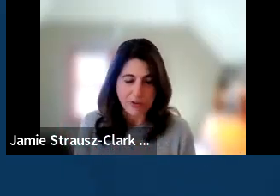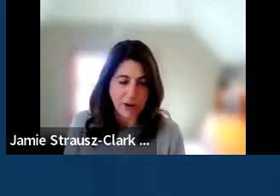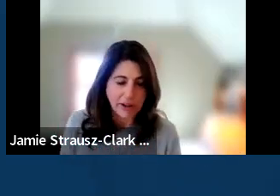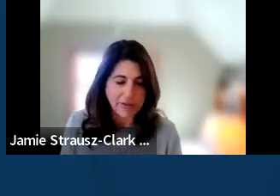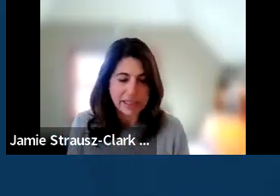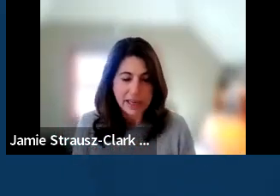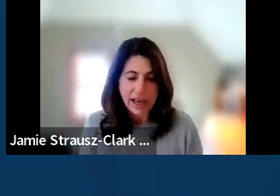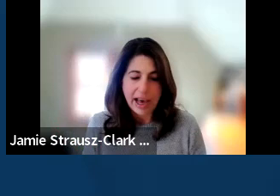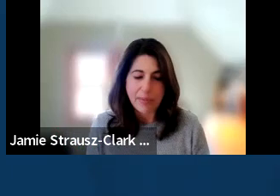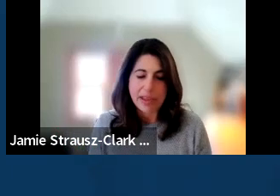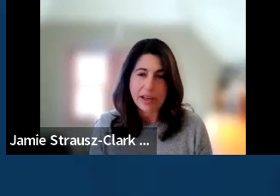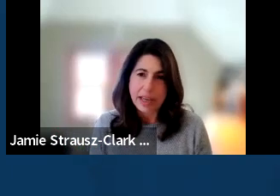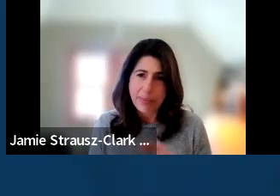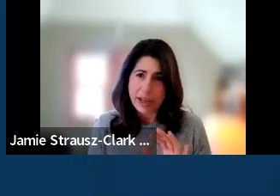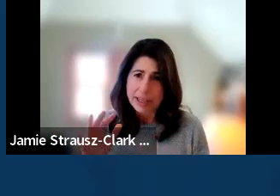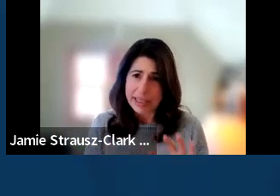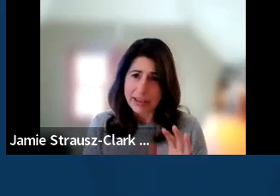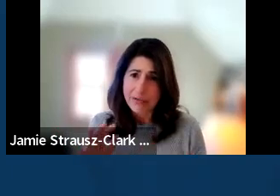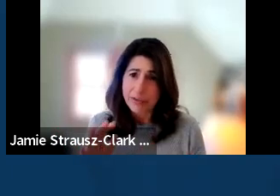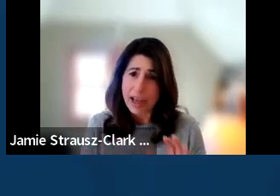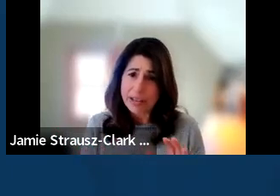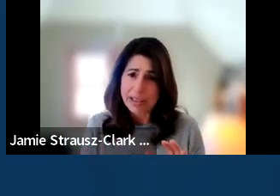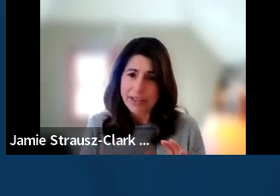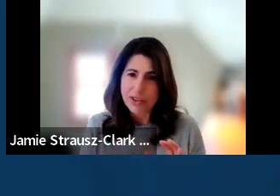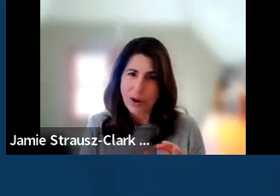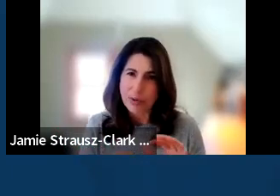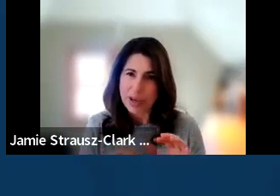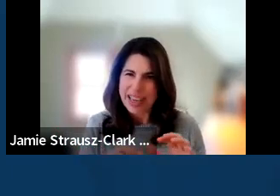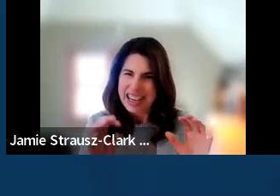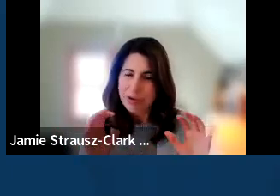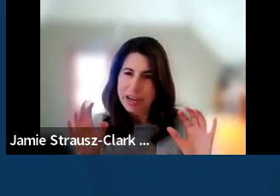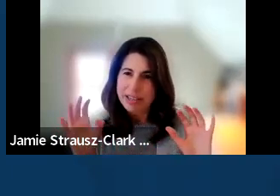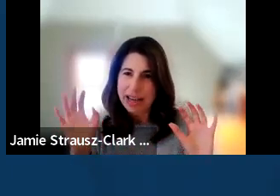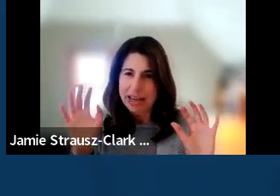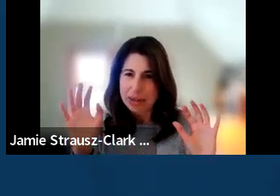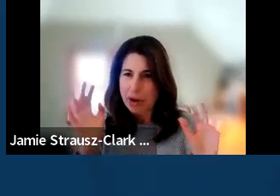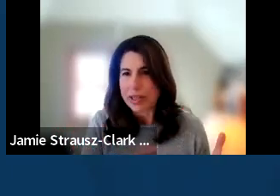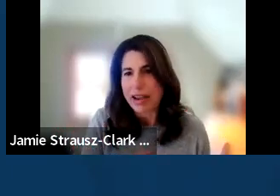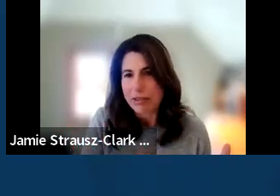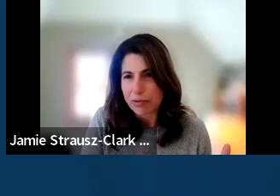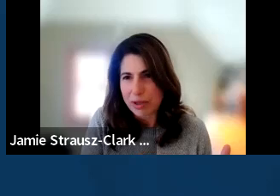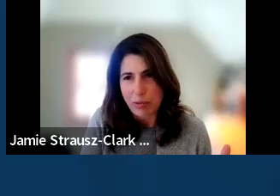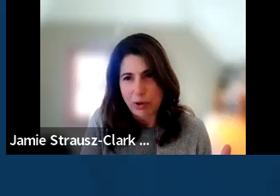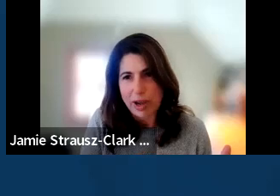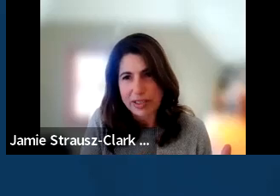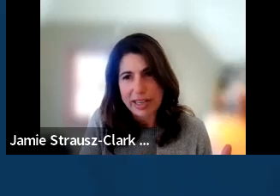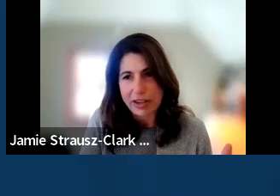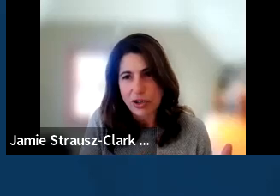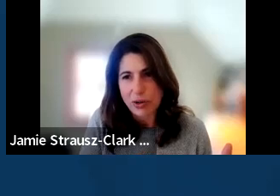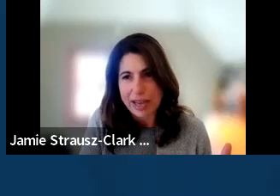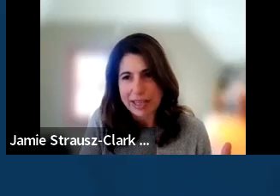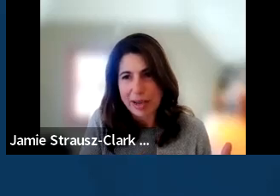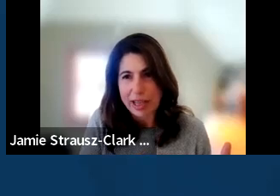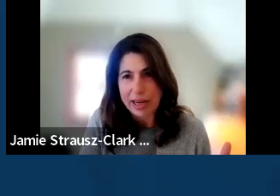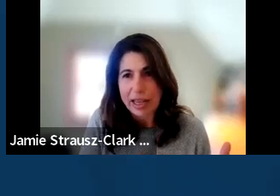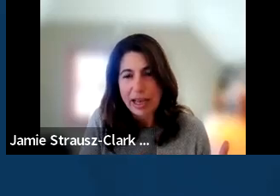good news for all of us, the timeline is in flux. So we decided it's probably not going to be worthwhile today to